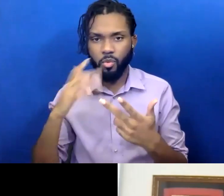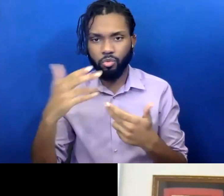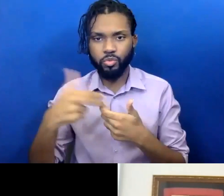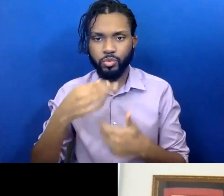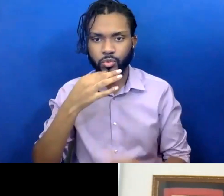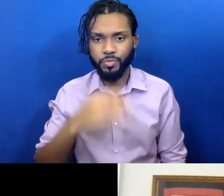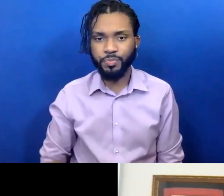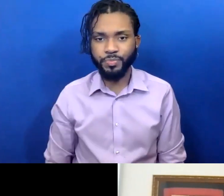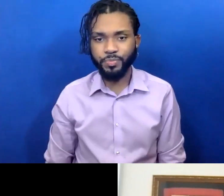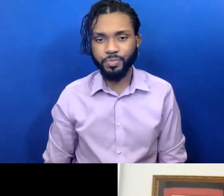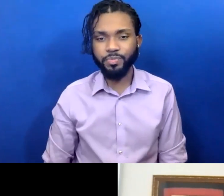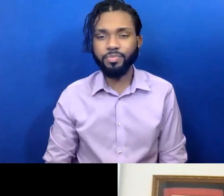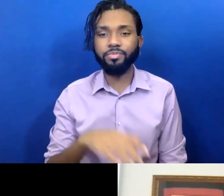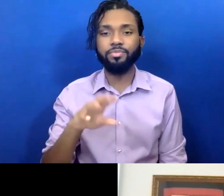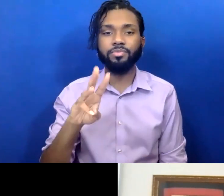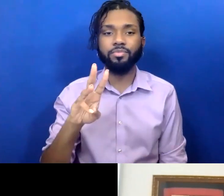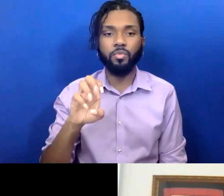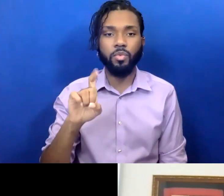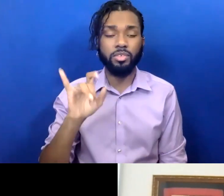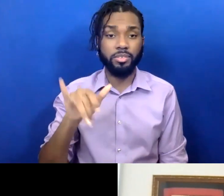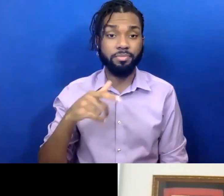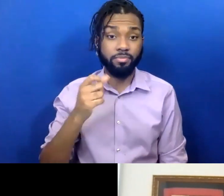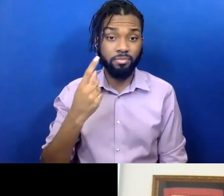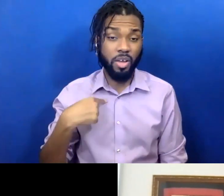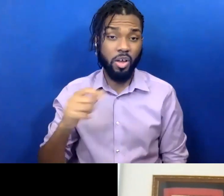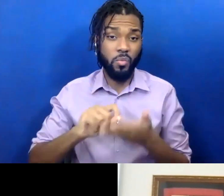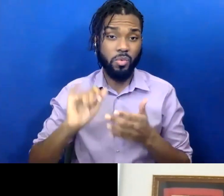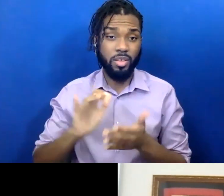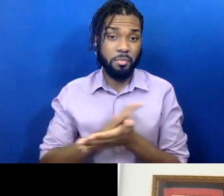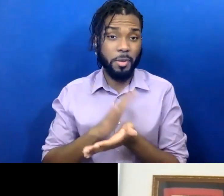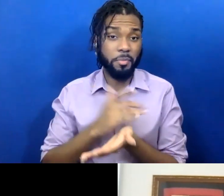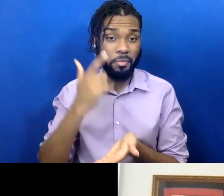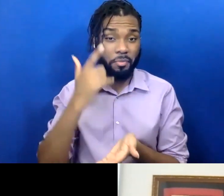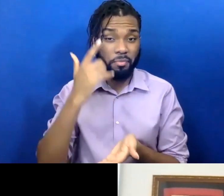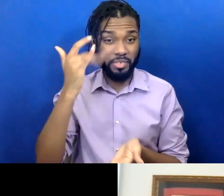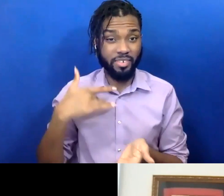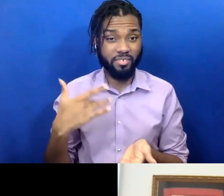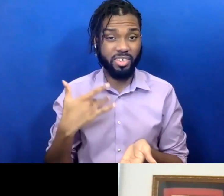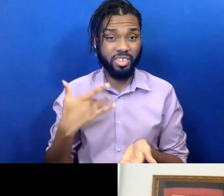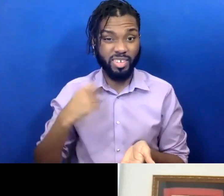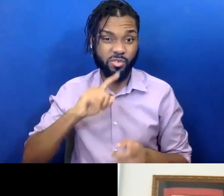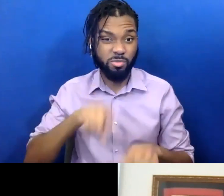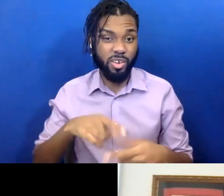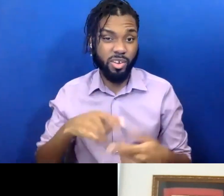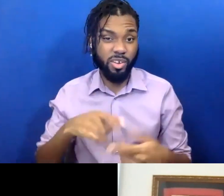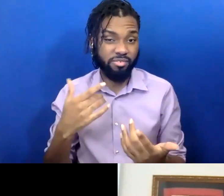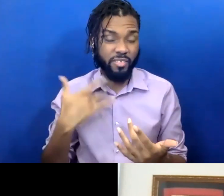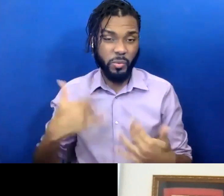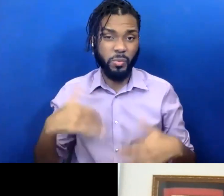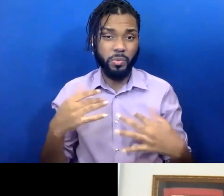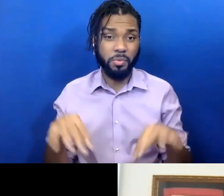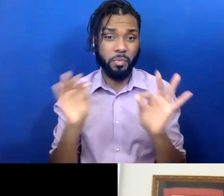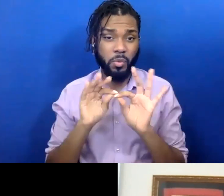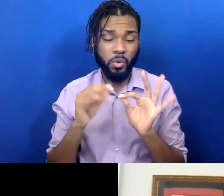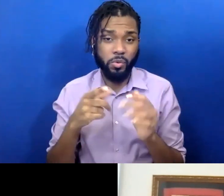I wrote the paper because I thought I needed to sort of respond to this. This is hugely, hugely important. It was